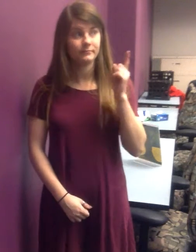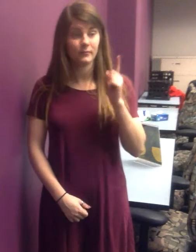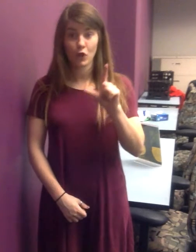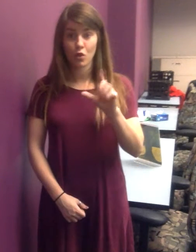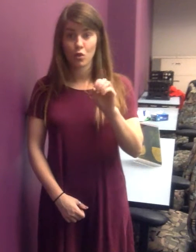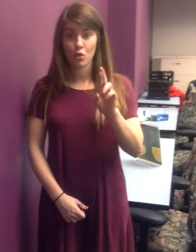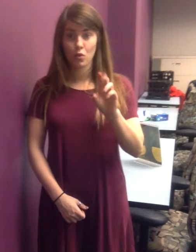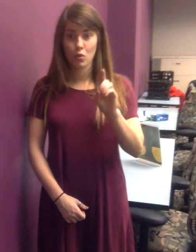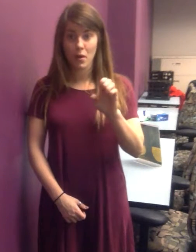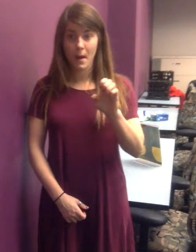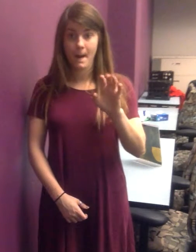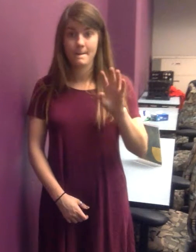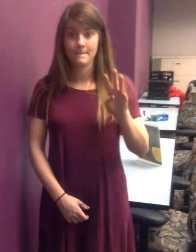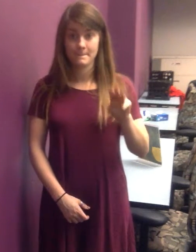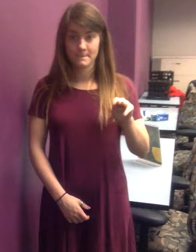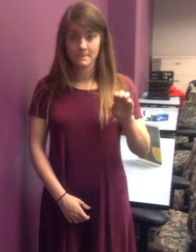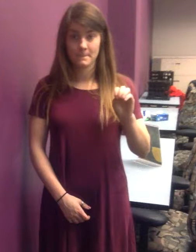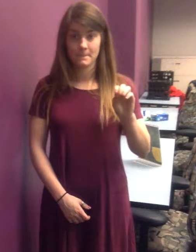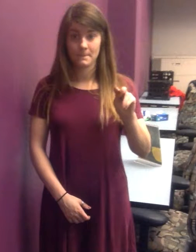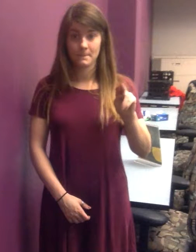Introduced like a professional wrestler, Christopher Monckton is a